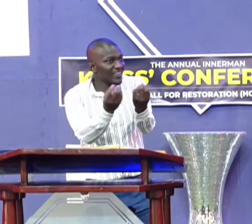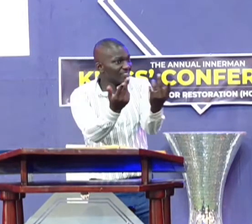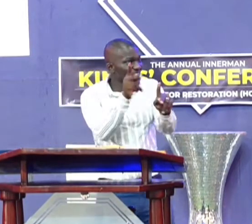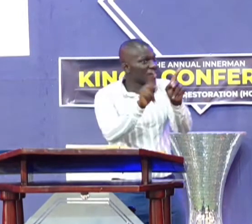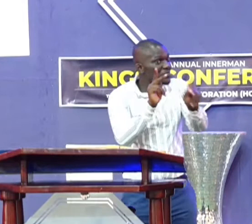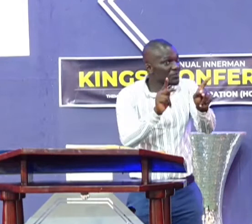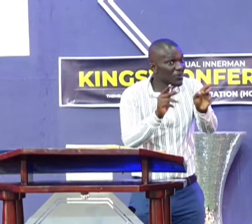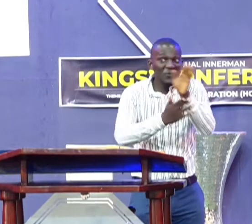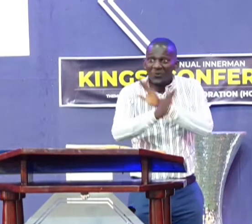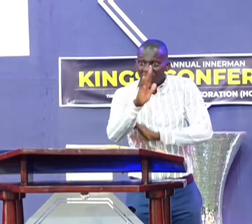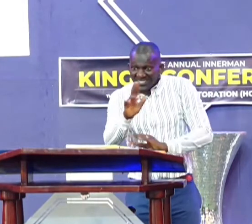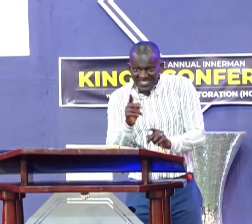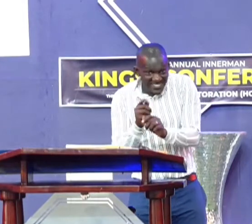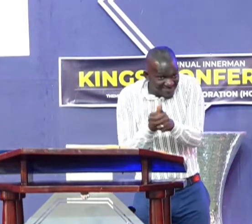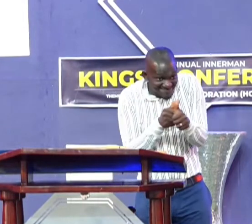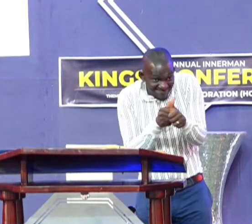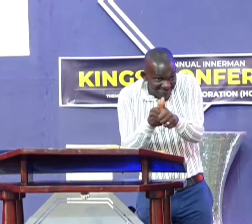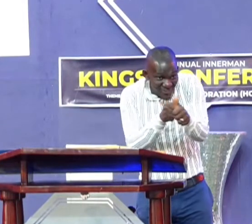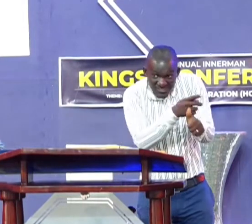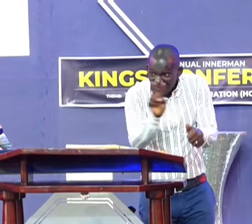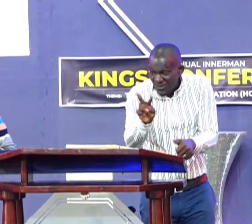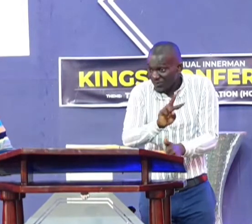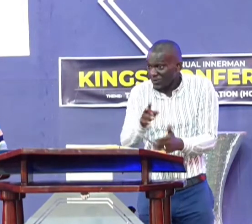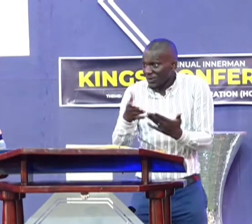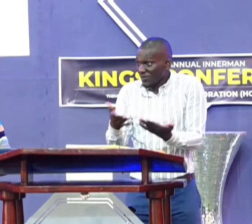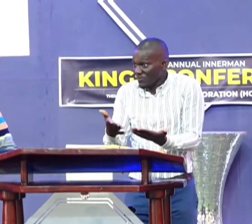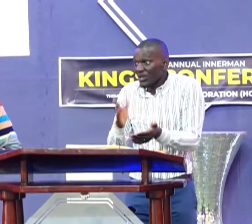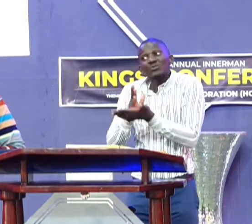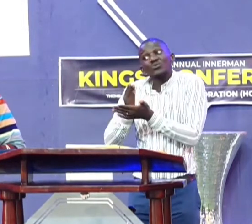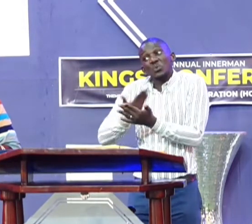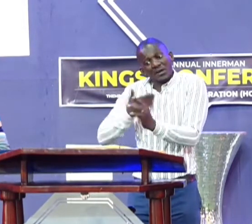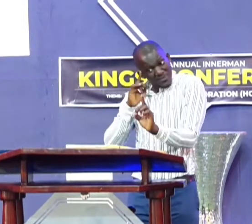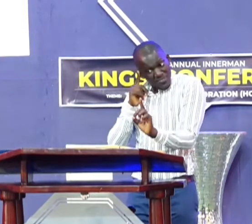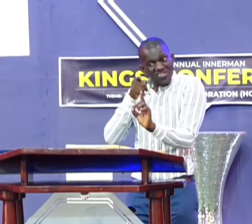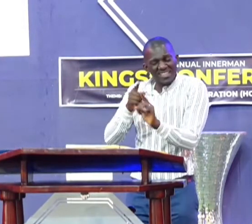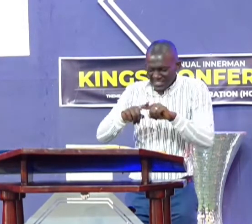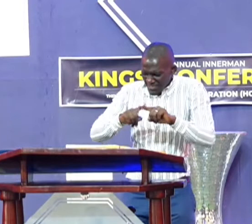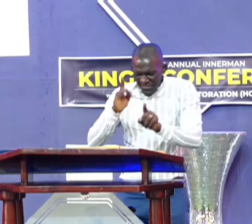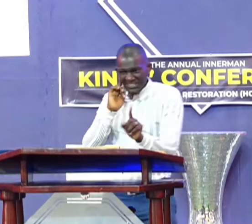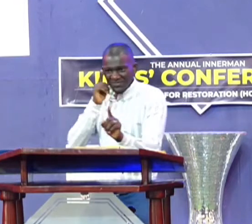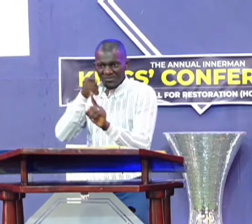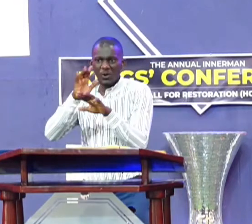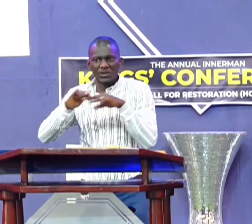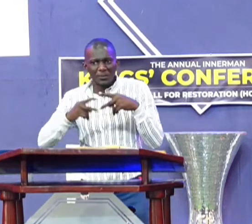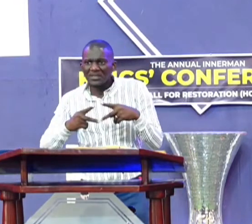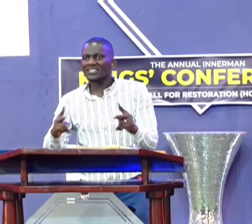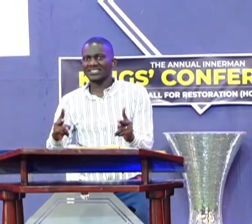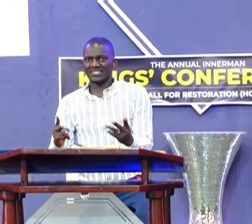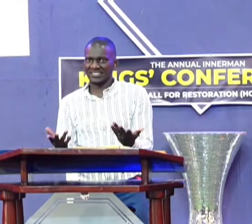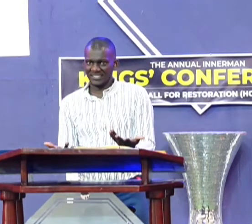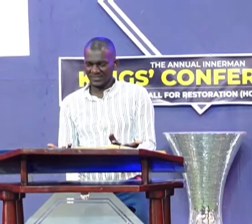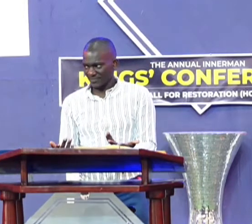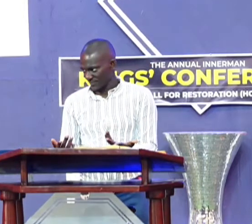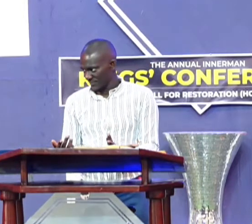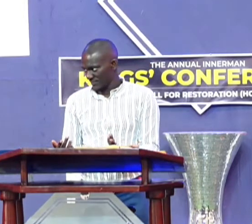There are people that the Lord follows up in such a way. When they had a